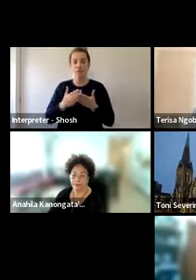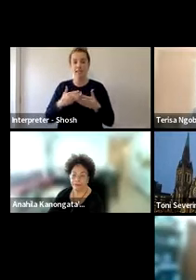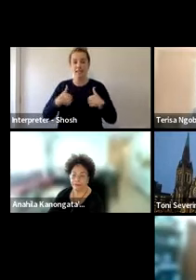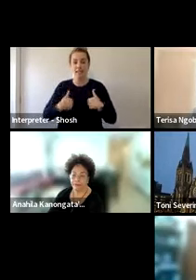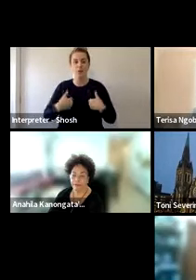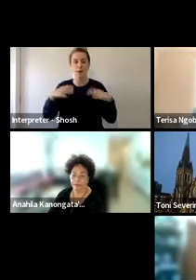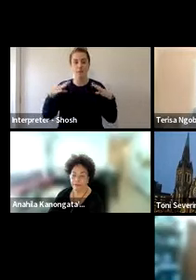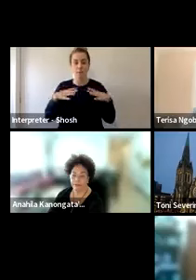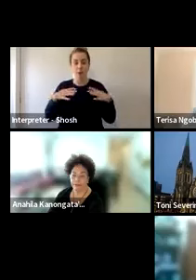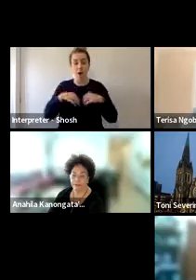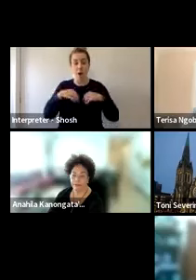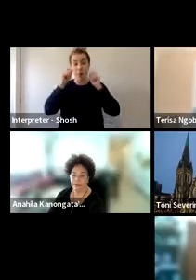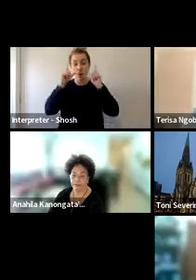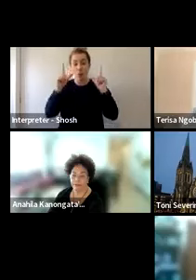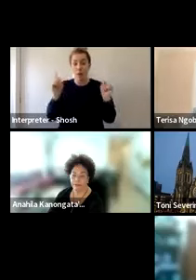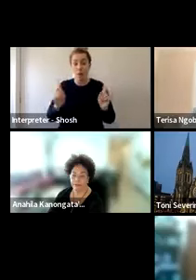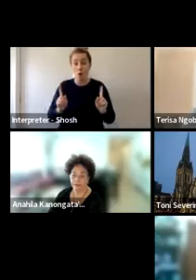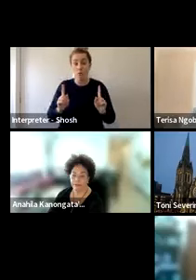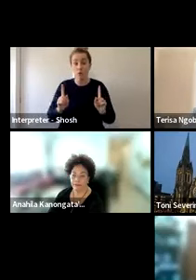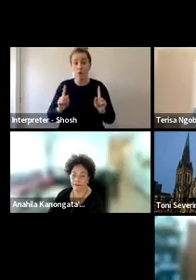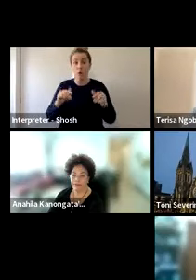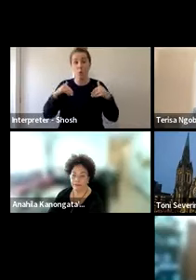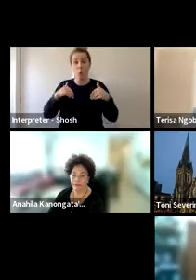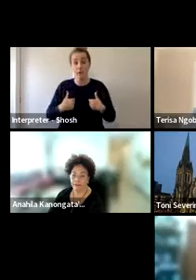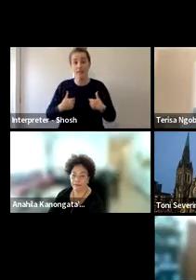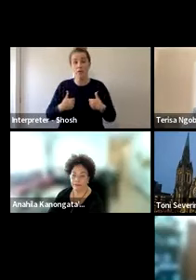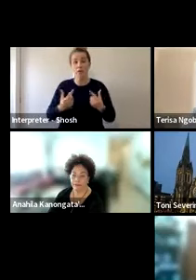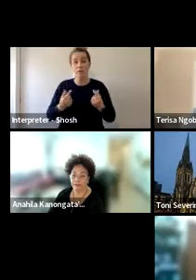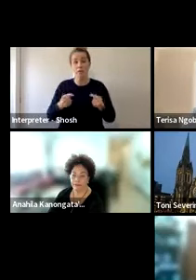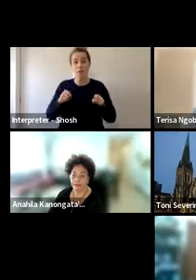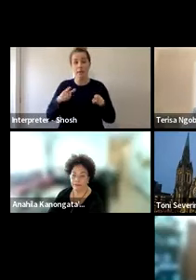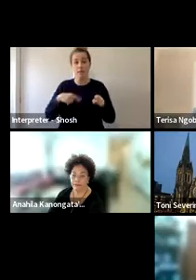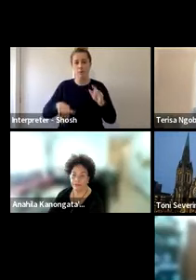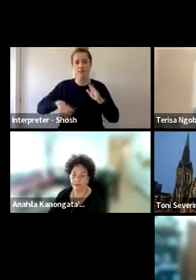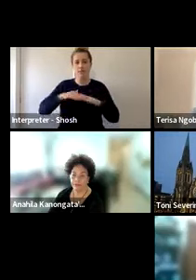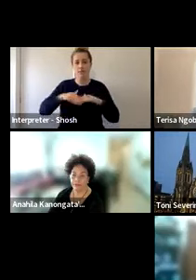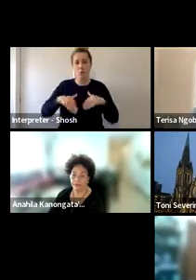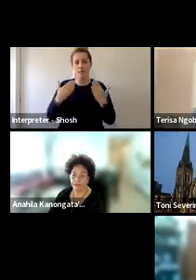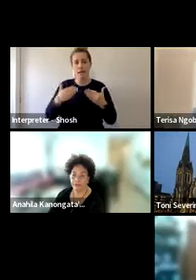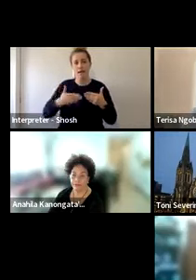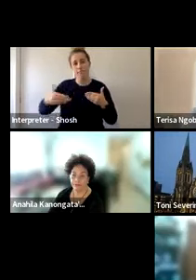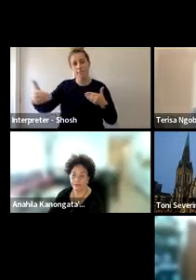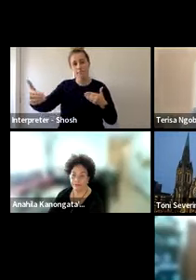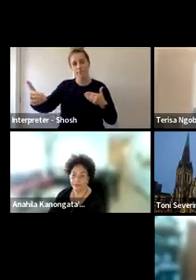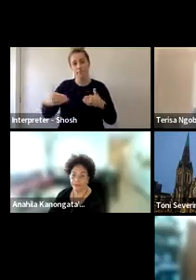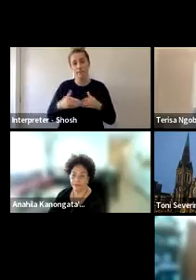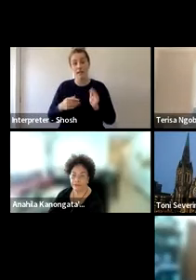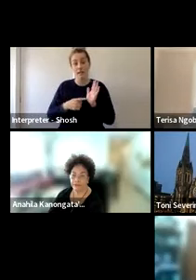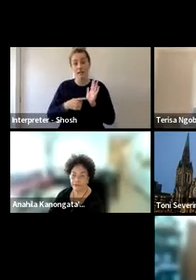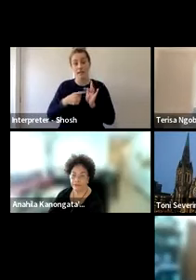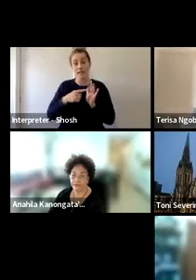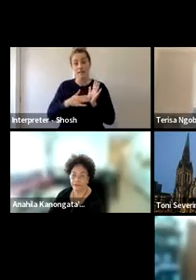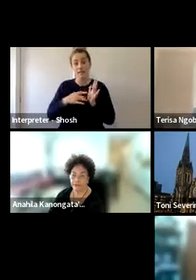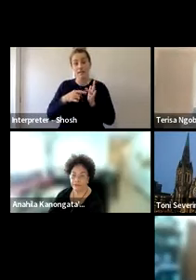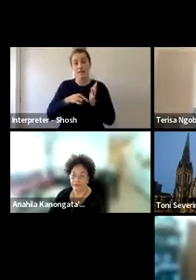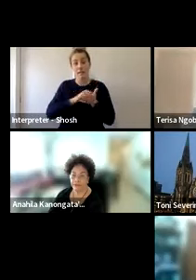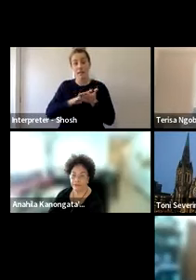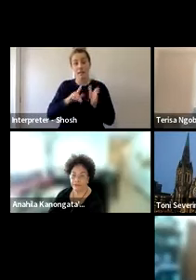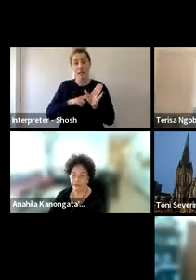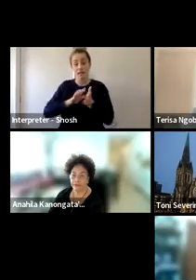break. I'm mindful that we need to be doing that because we have a full day ahead of us. Timothy,